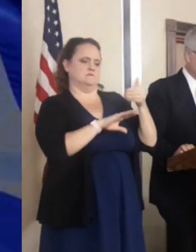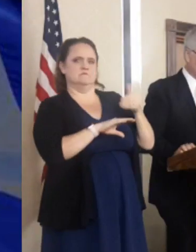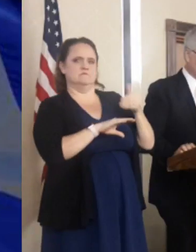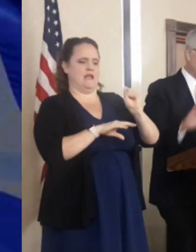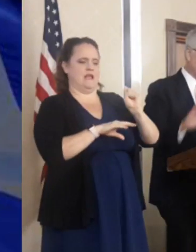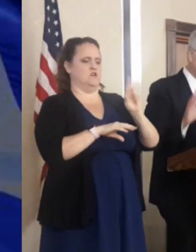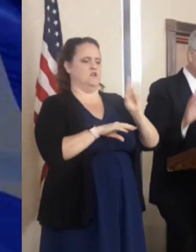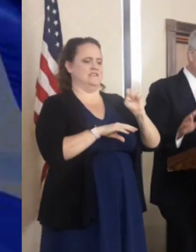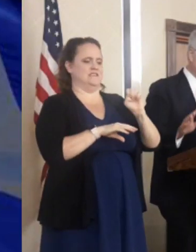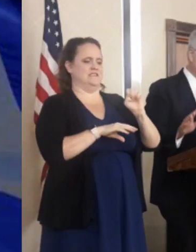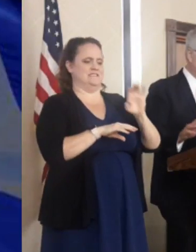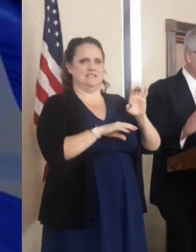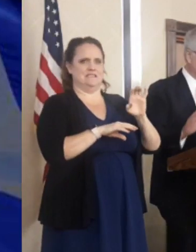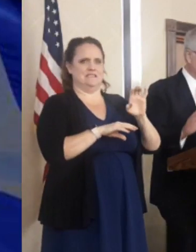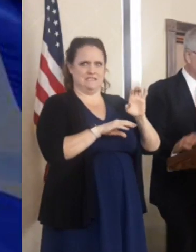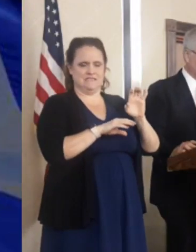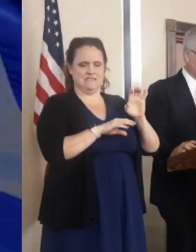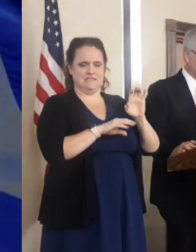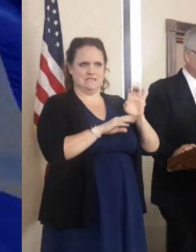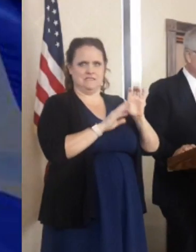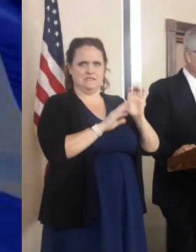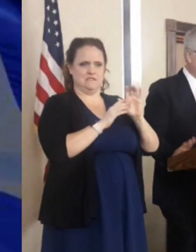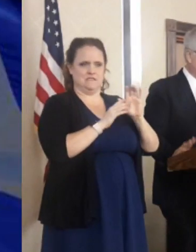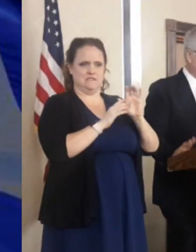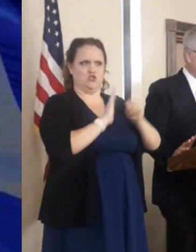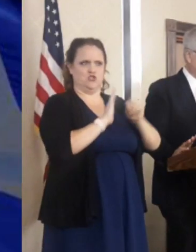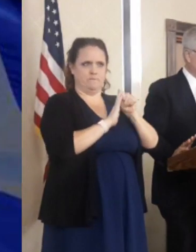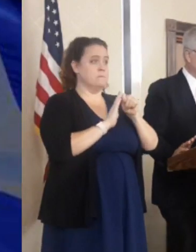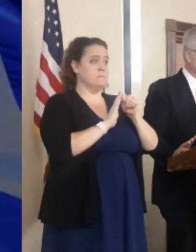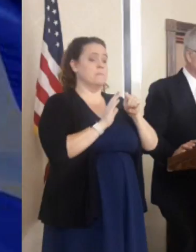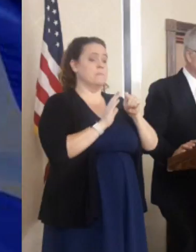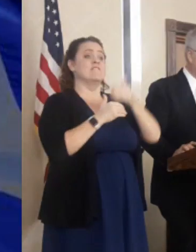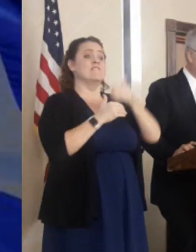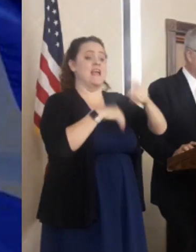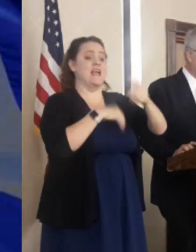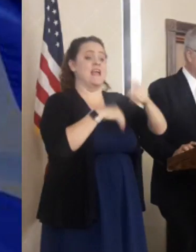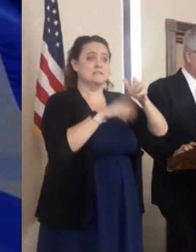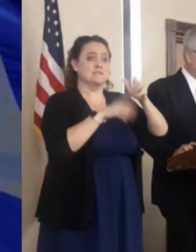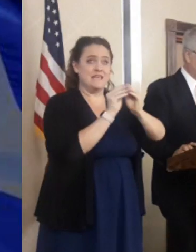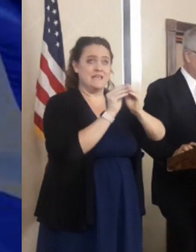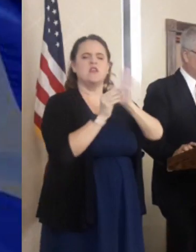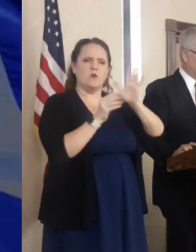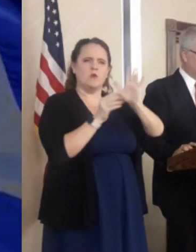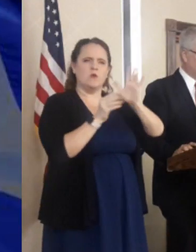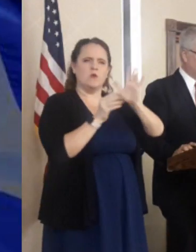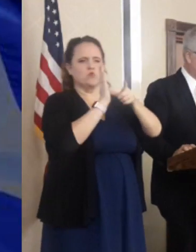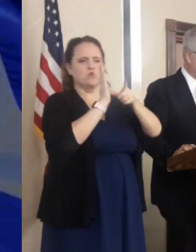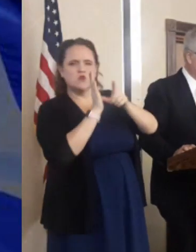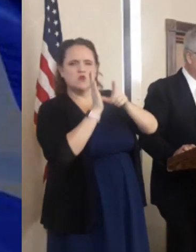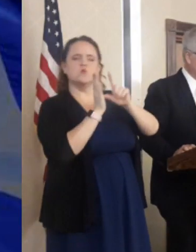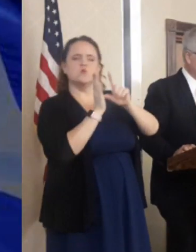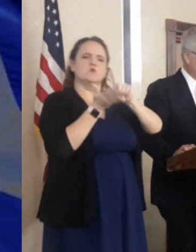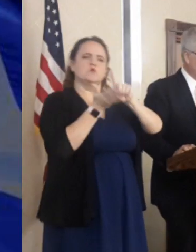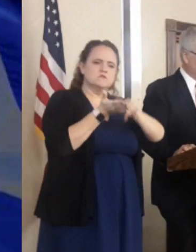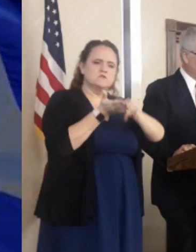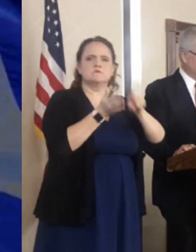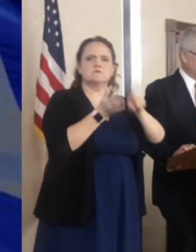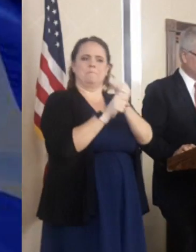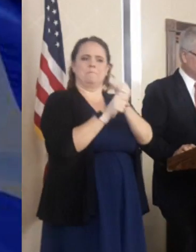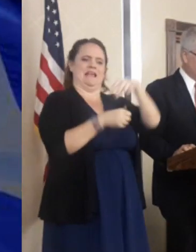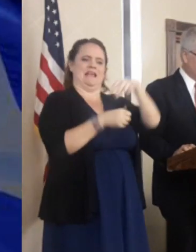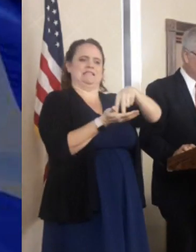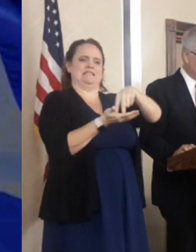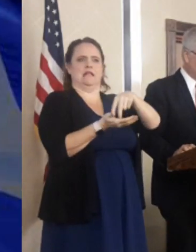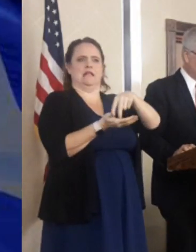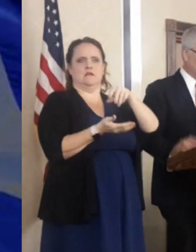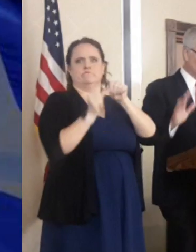can come back next meeting and look if there are any changes that need to be made and make a standing rule. If we need to take a